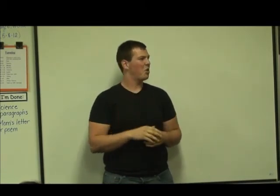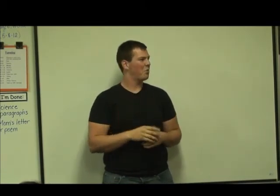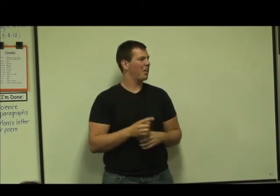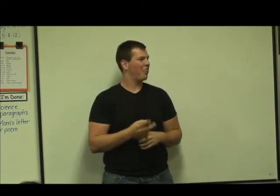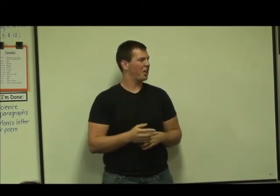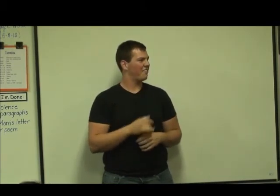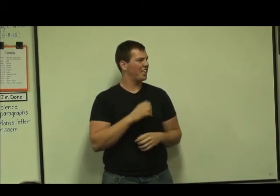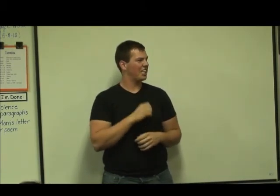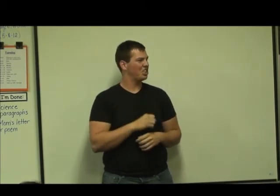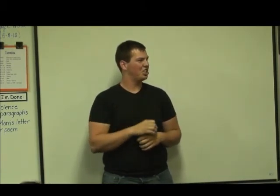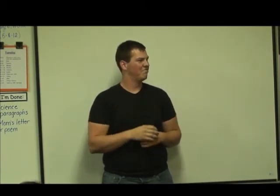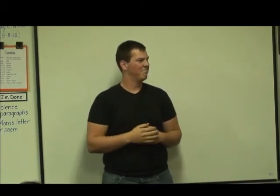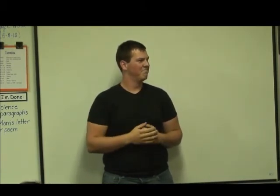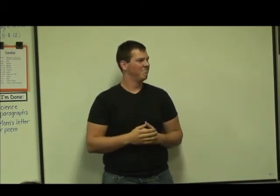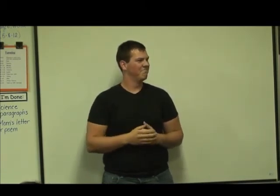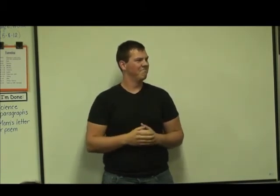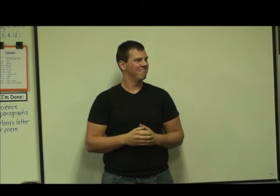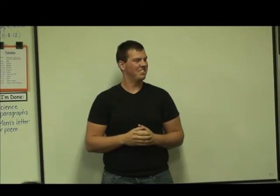Probably in 3 days. No?